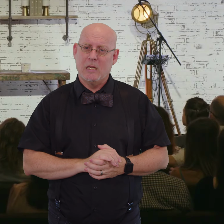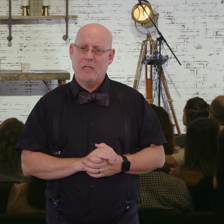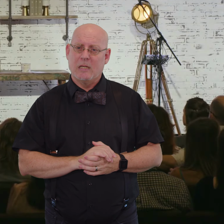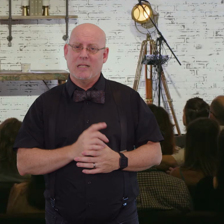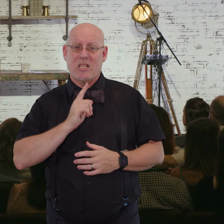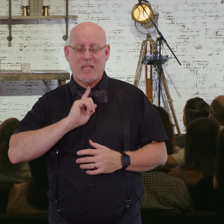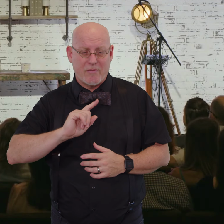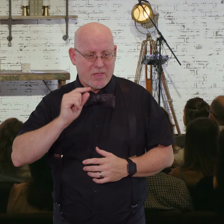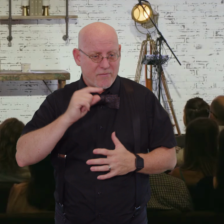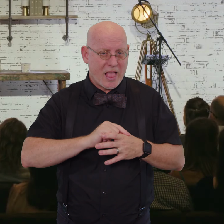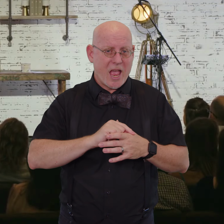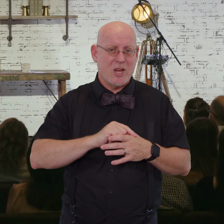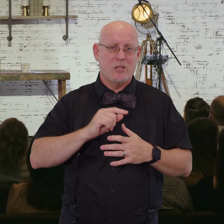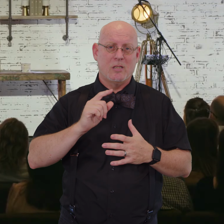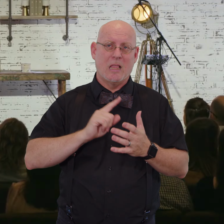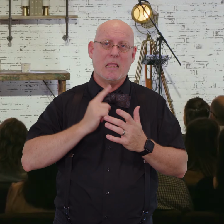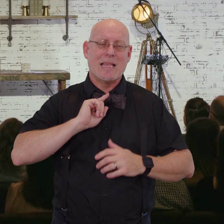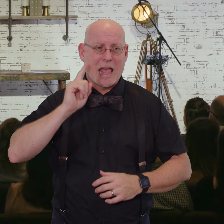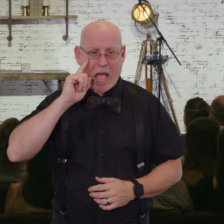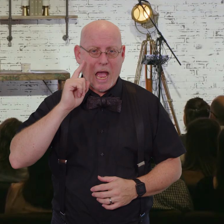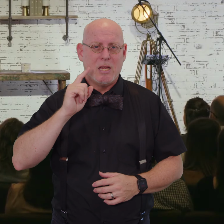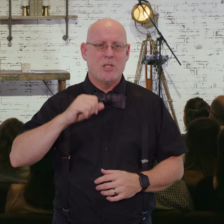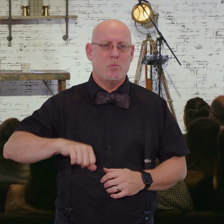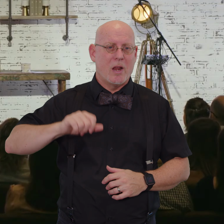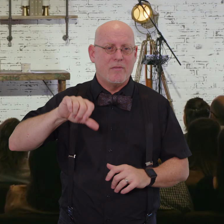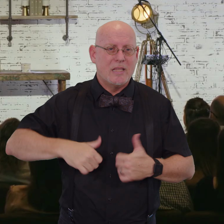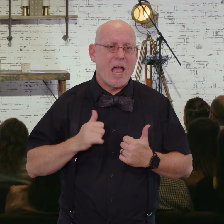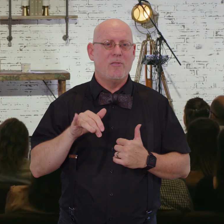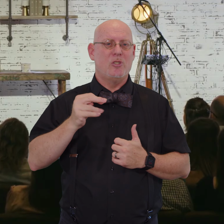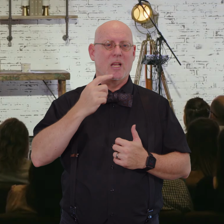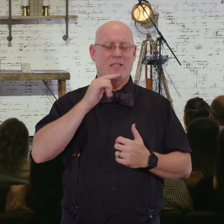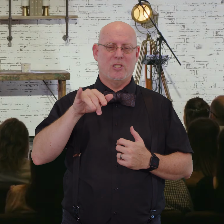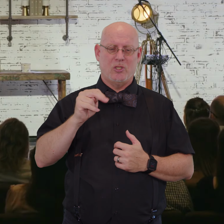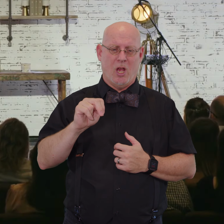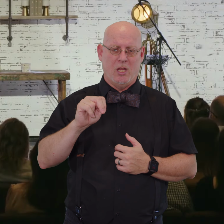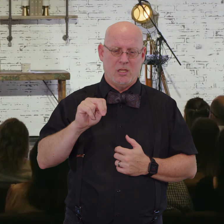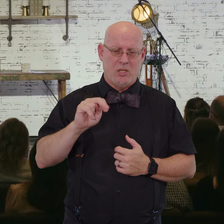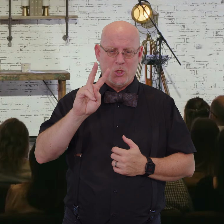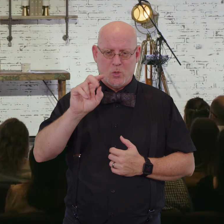that that's the lust of the flesh lust the eyes and pride of life that John talks about 1 John 2 15 through 17